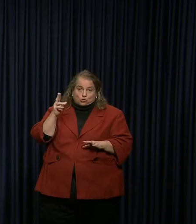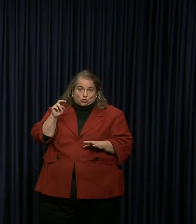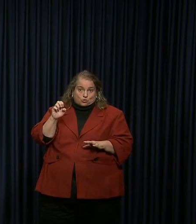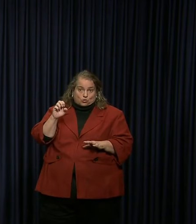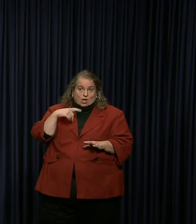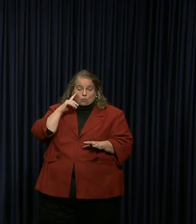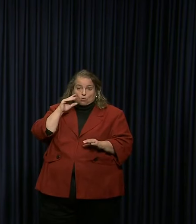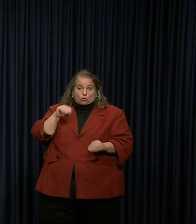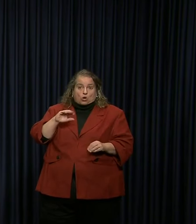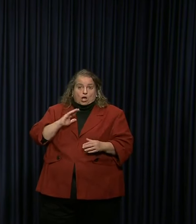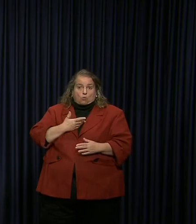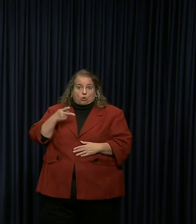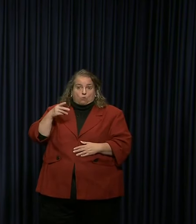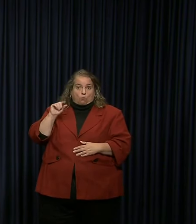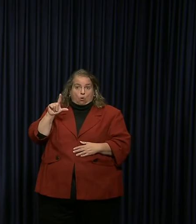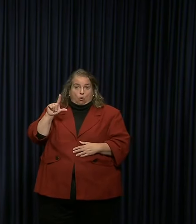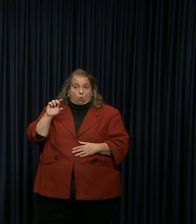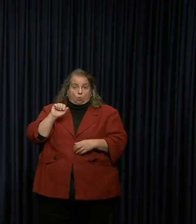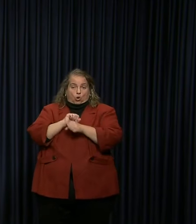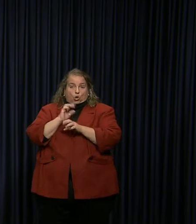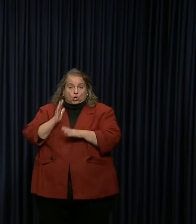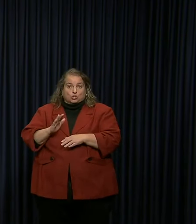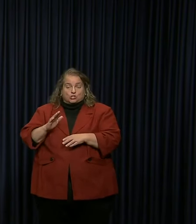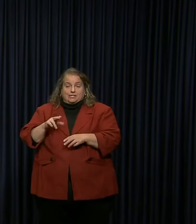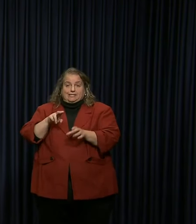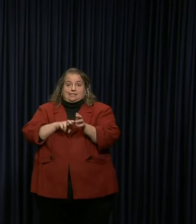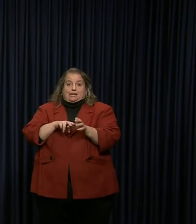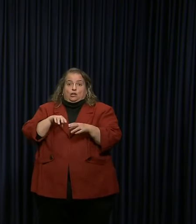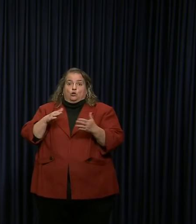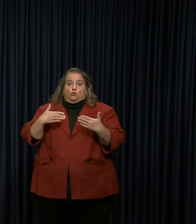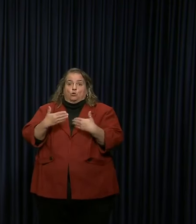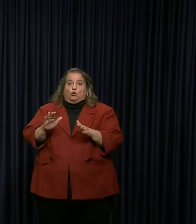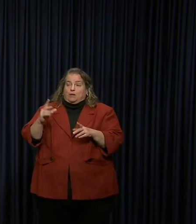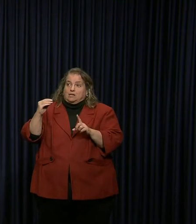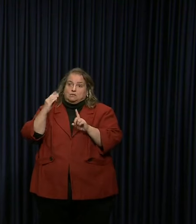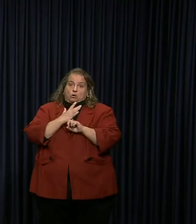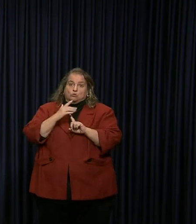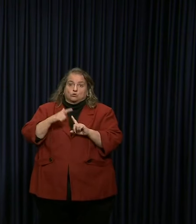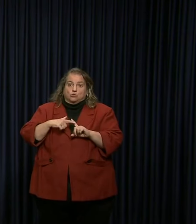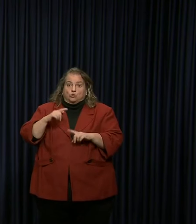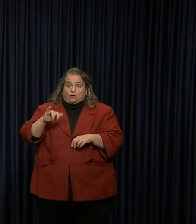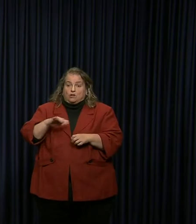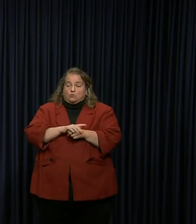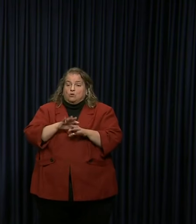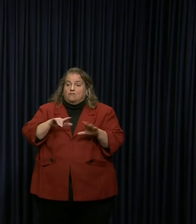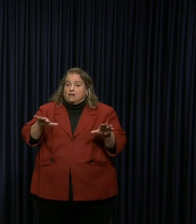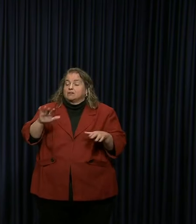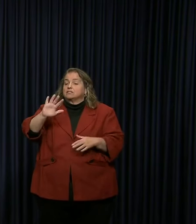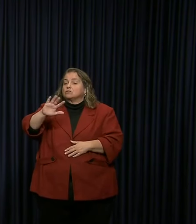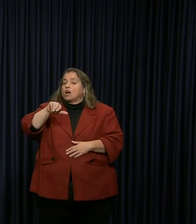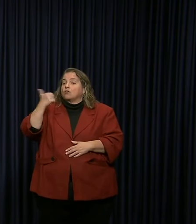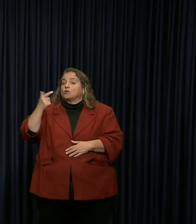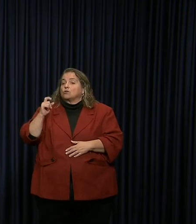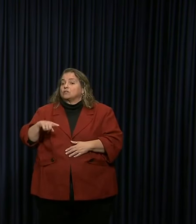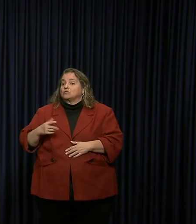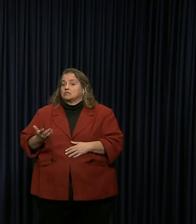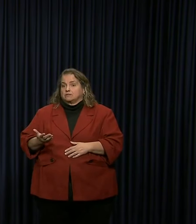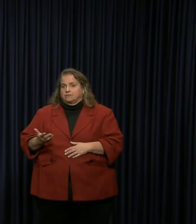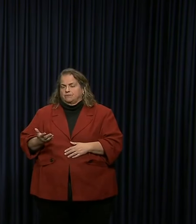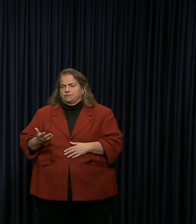put our typical poll workers sitting in a room and have them exposed to the coronavirus. If you need to follow up on it.